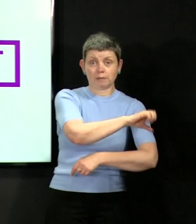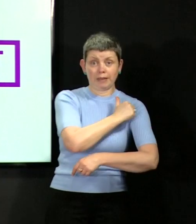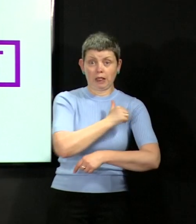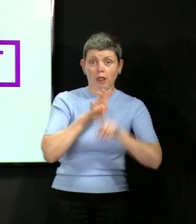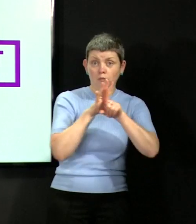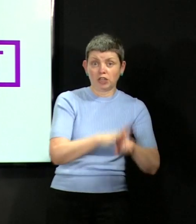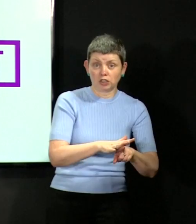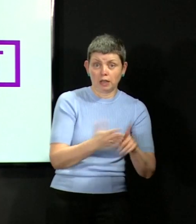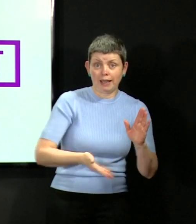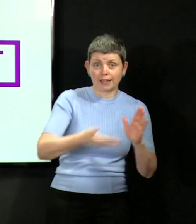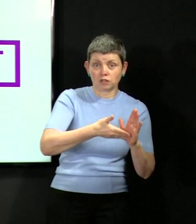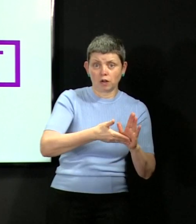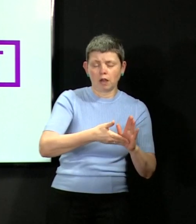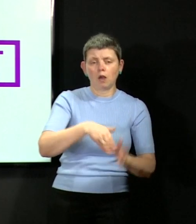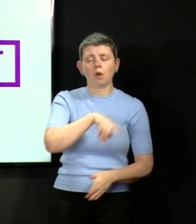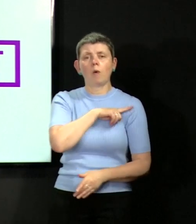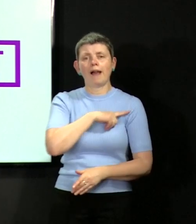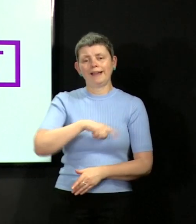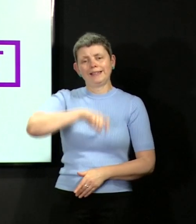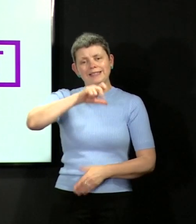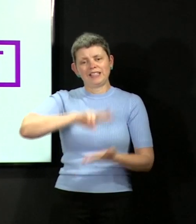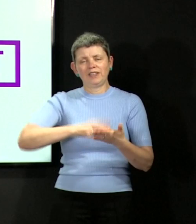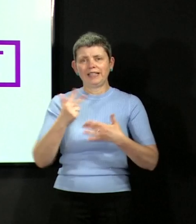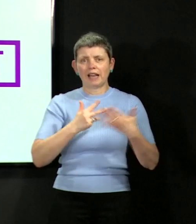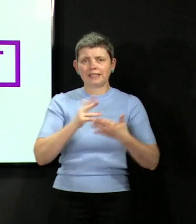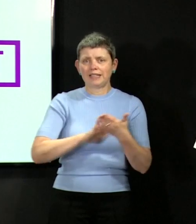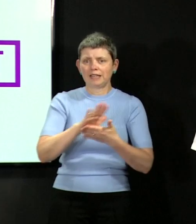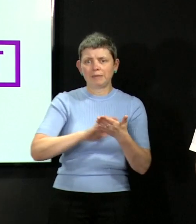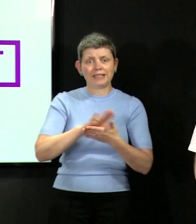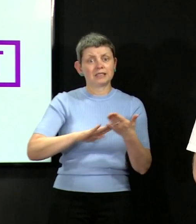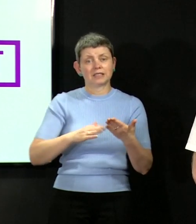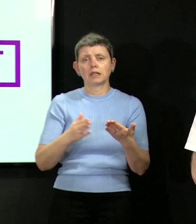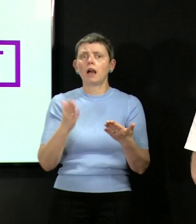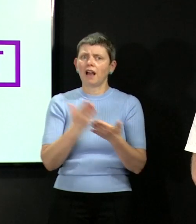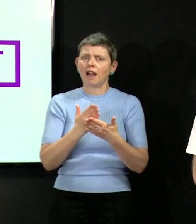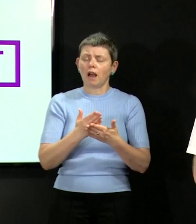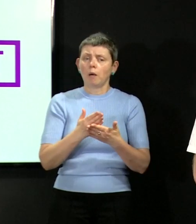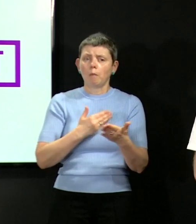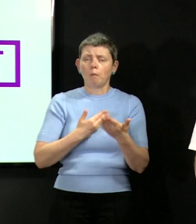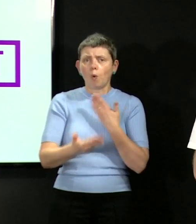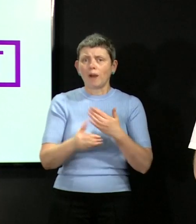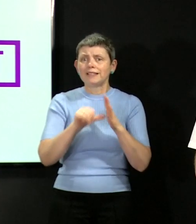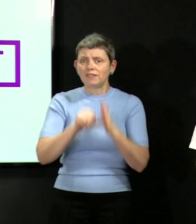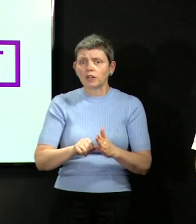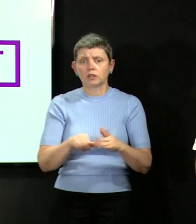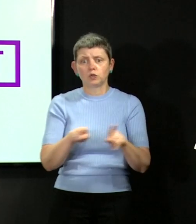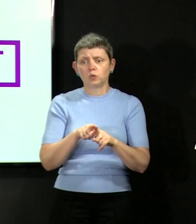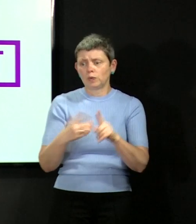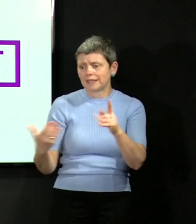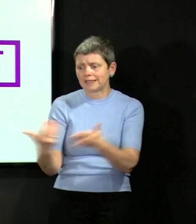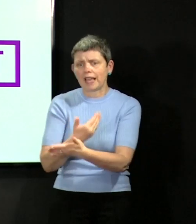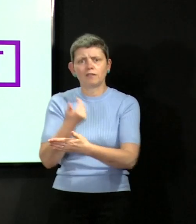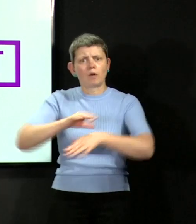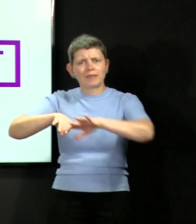COVID-19 pandemic has made it more challenging for organisations such as Scottish Mountain Rescue and RNLI to train enough